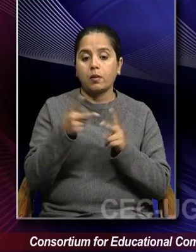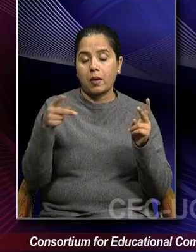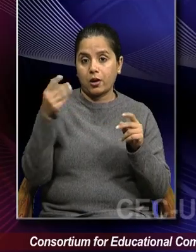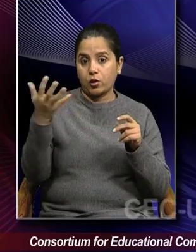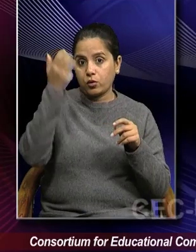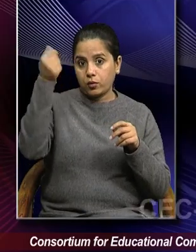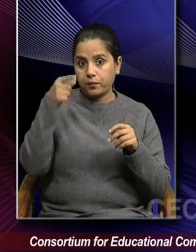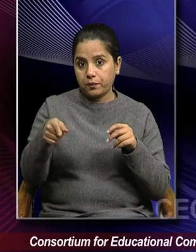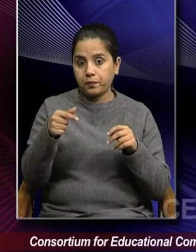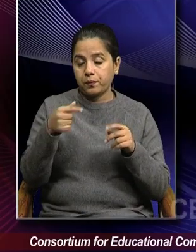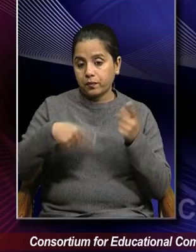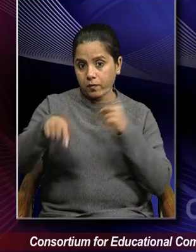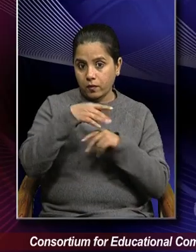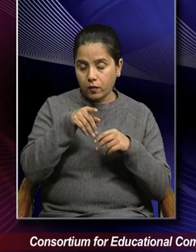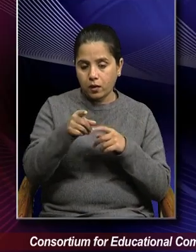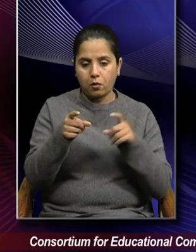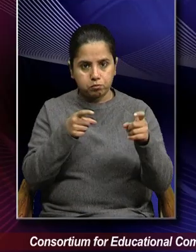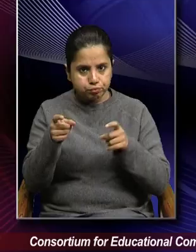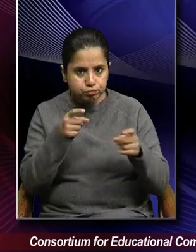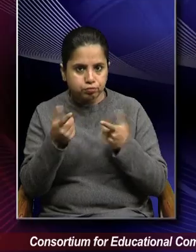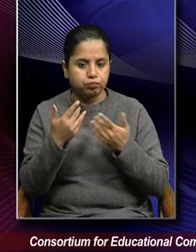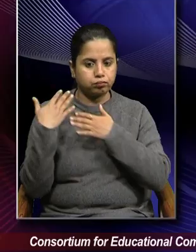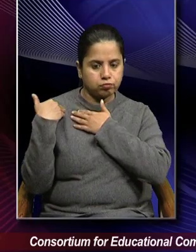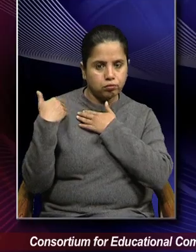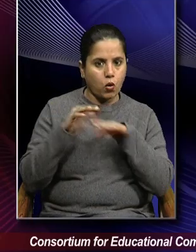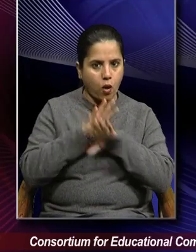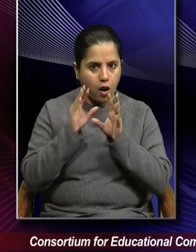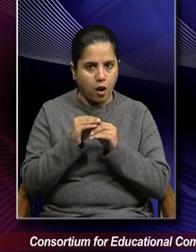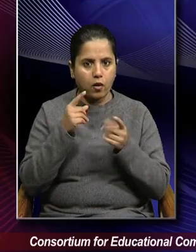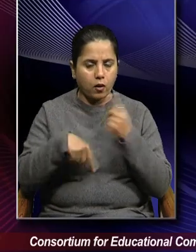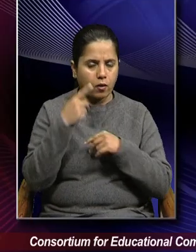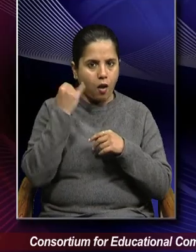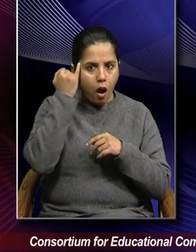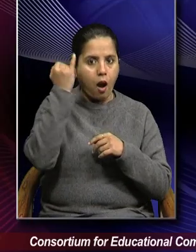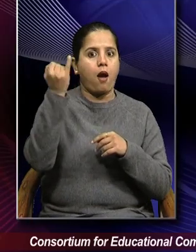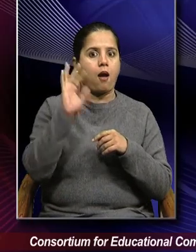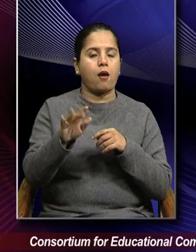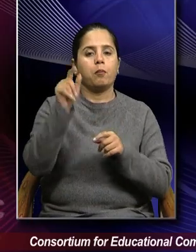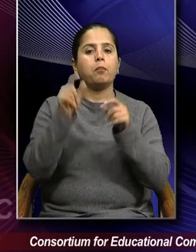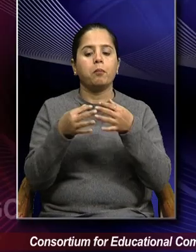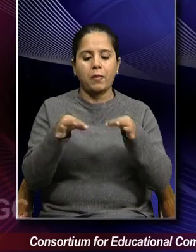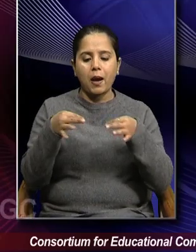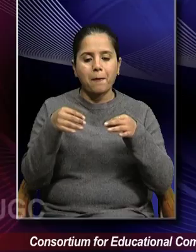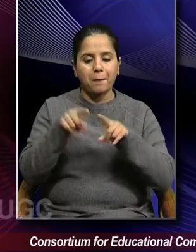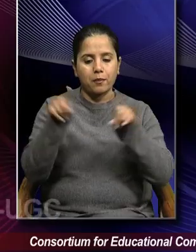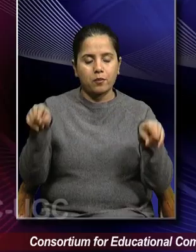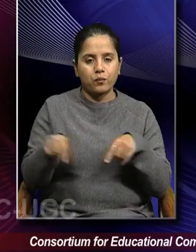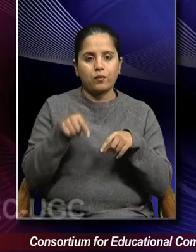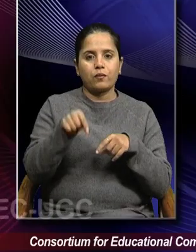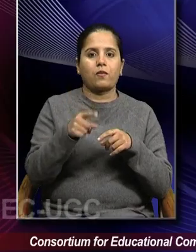authorities in maintaining and managing this entire currency, we came up with the idea of paper currency. So this was a brief